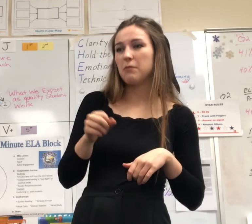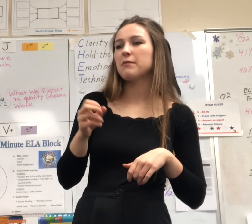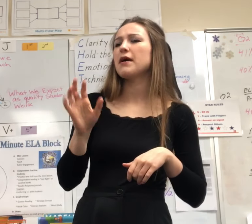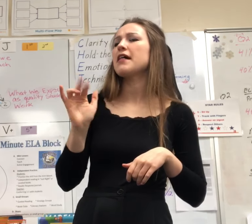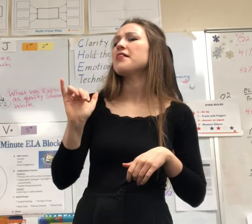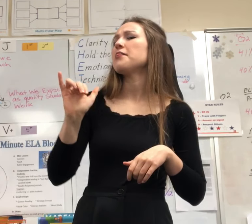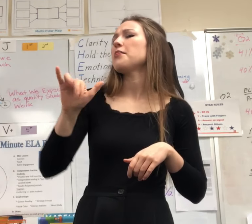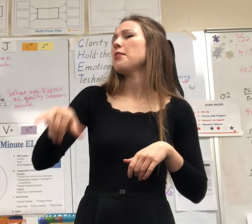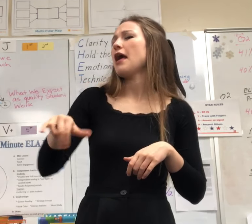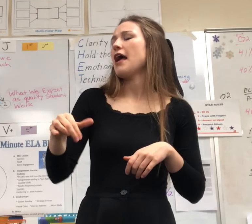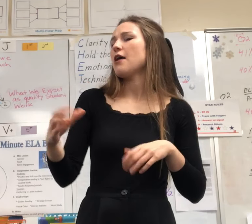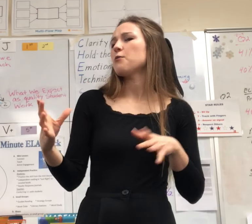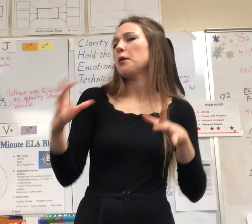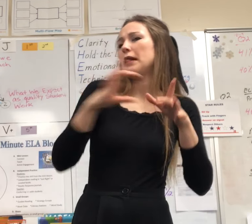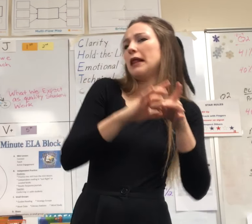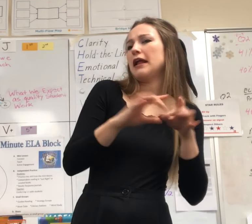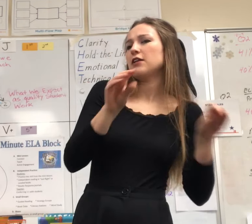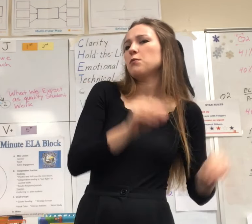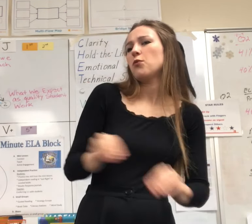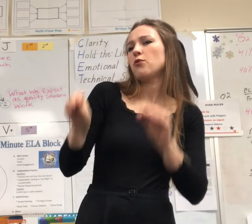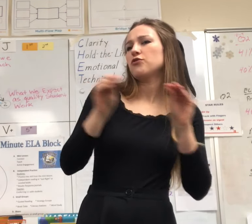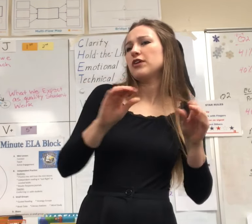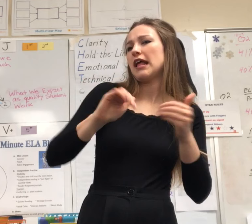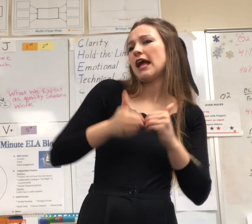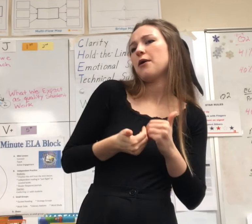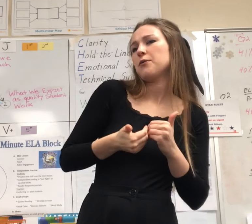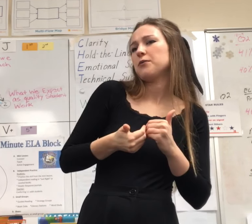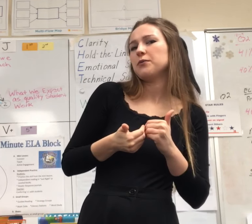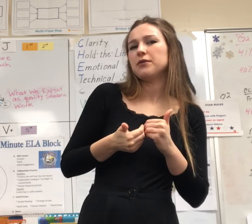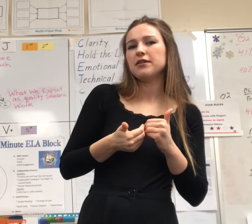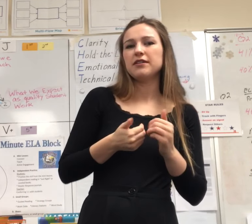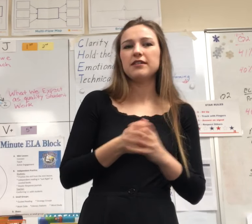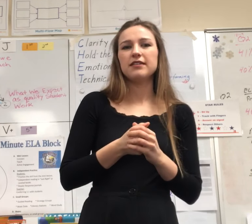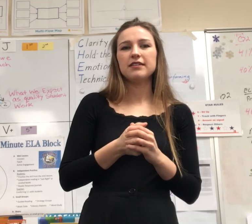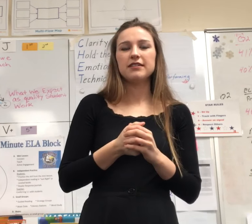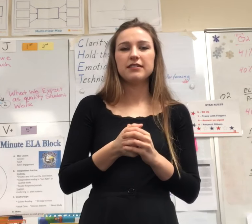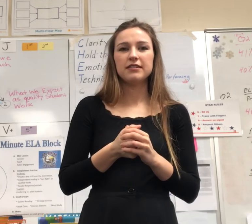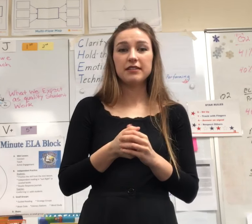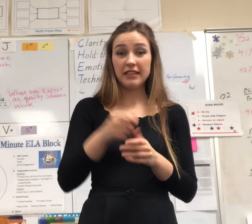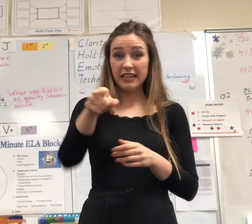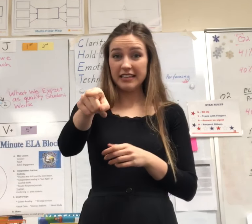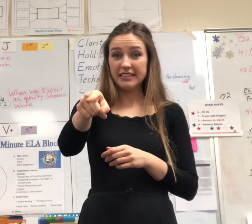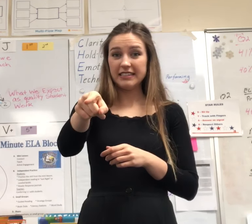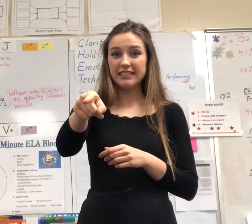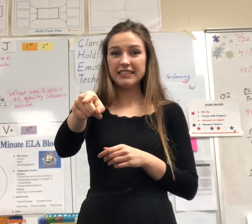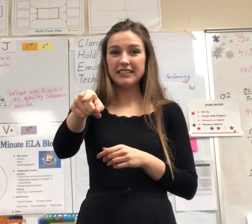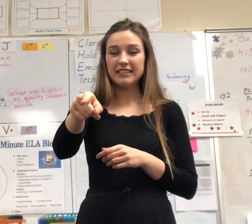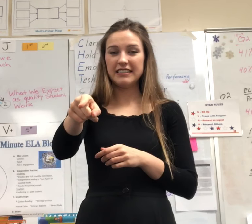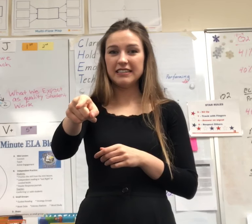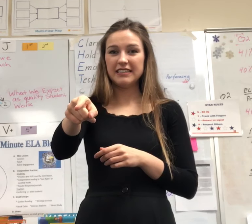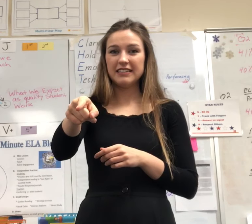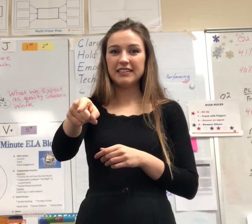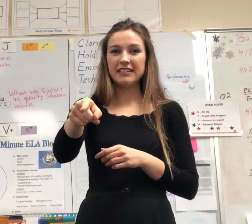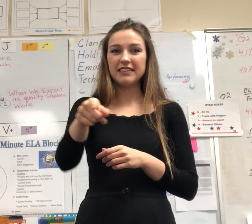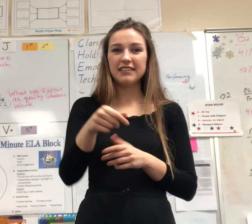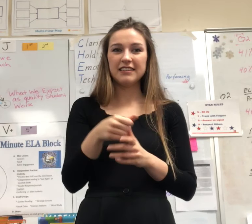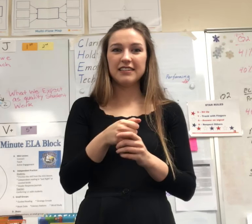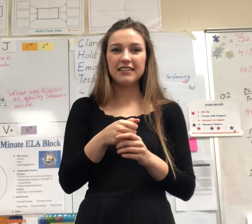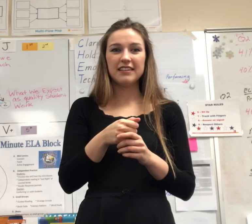You're on the right track, buddy boy. Okay, yes. Good job, thank you. Motion is